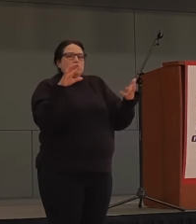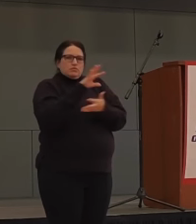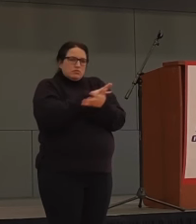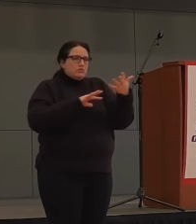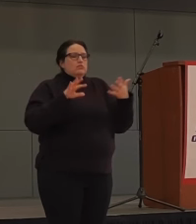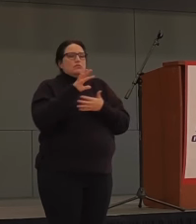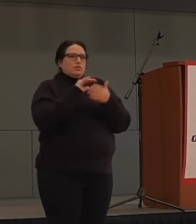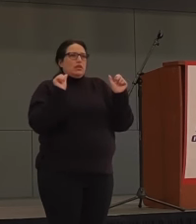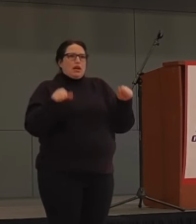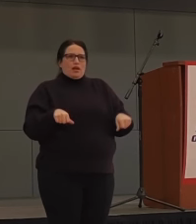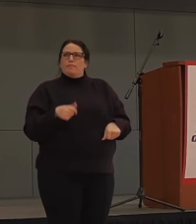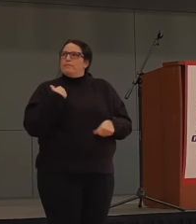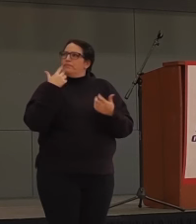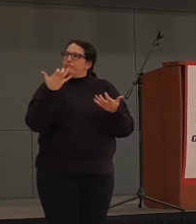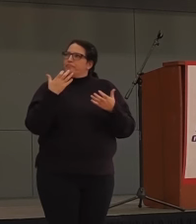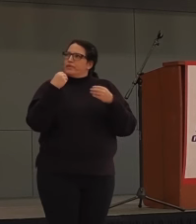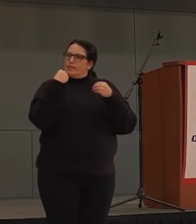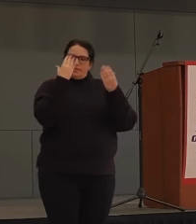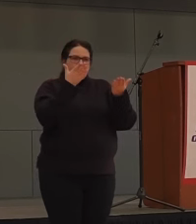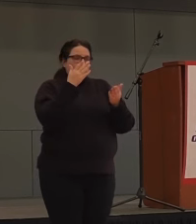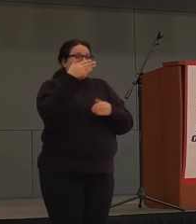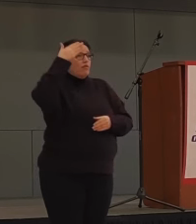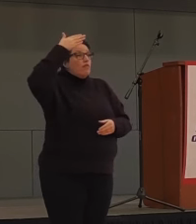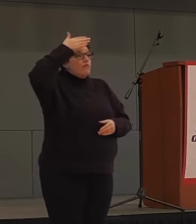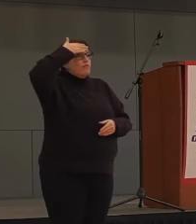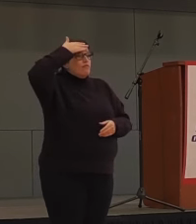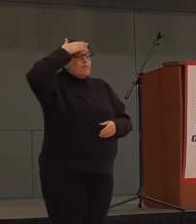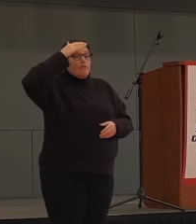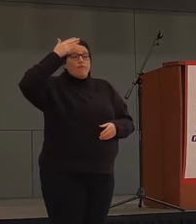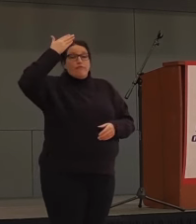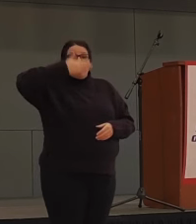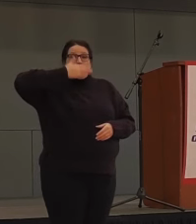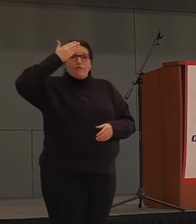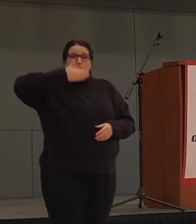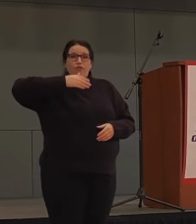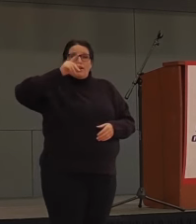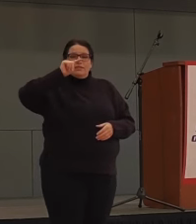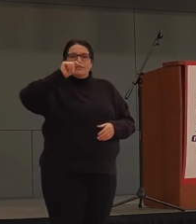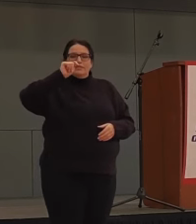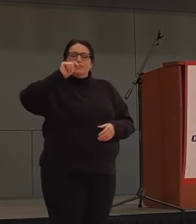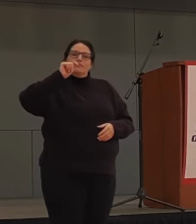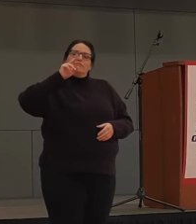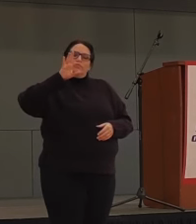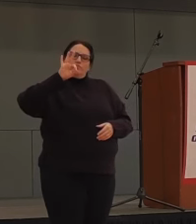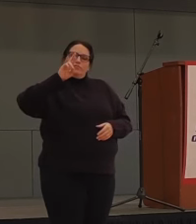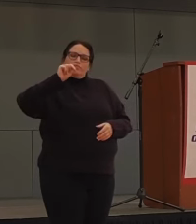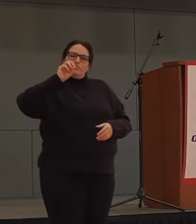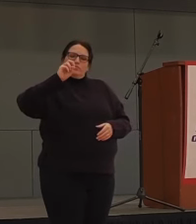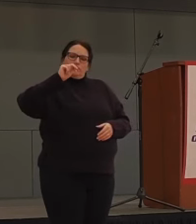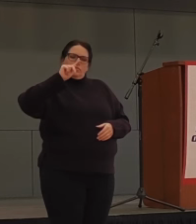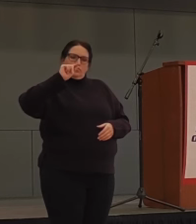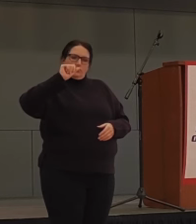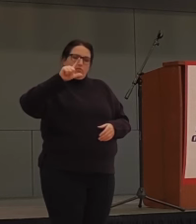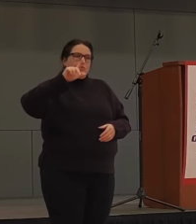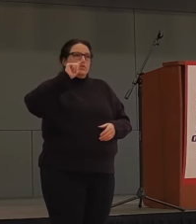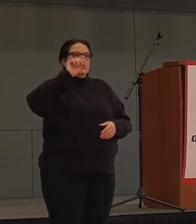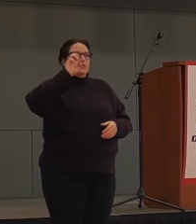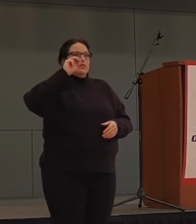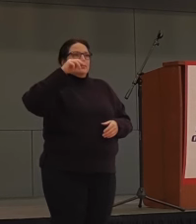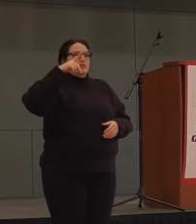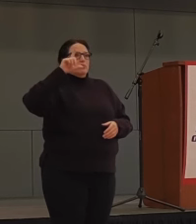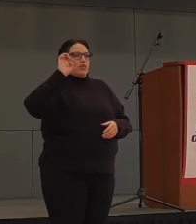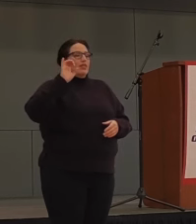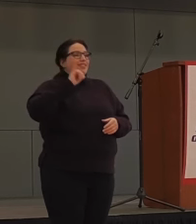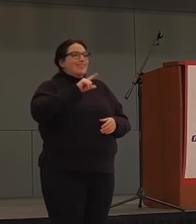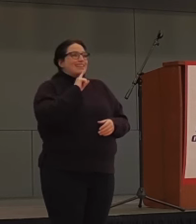temporal. Frontal is the part of our brain in front, our forehead, the part of our brain behind our